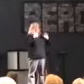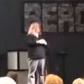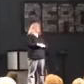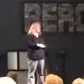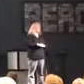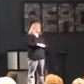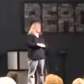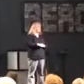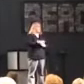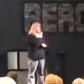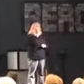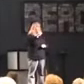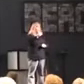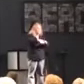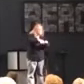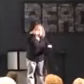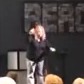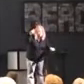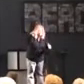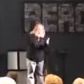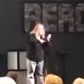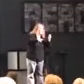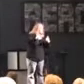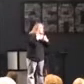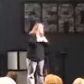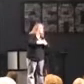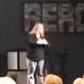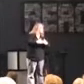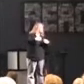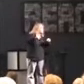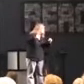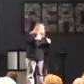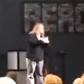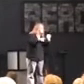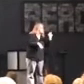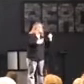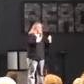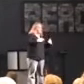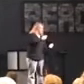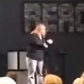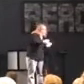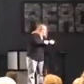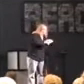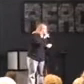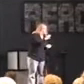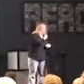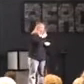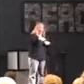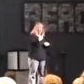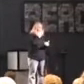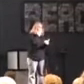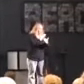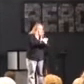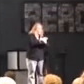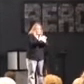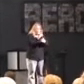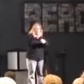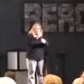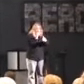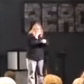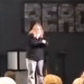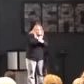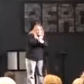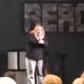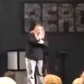He always checked the miles of the vehicles, he changed tires, and his tools were always in good working condition because my dad took care